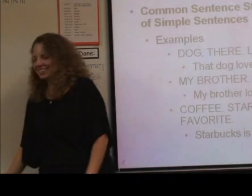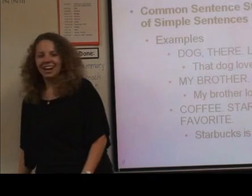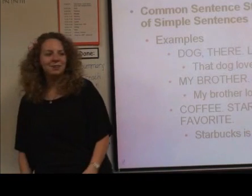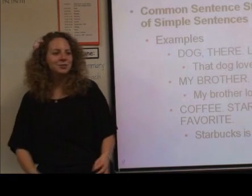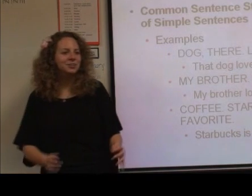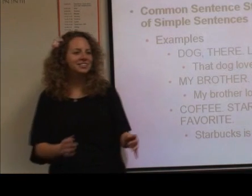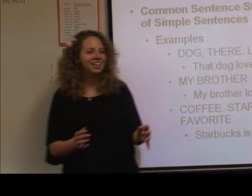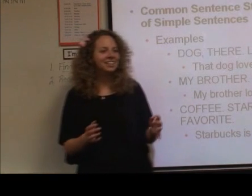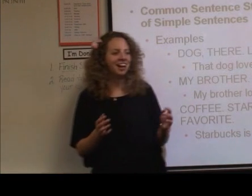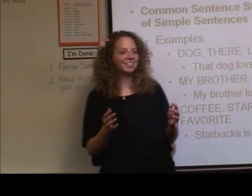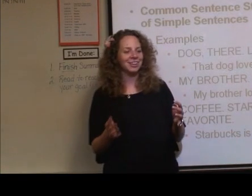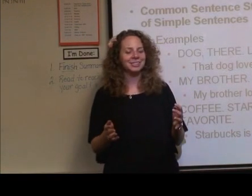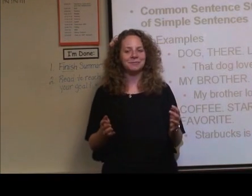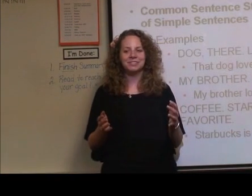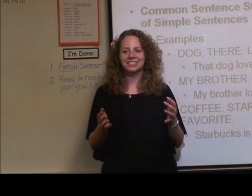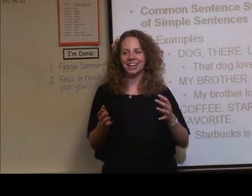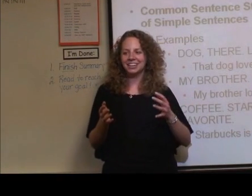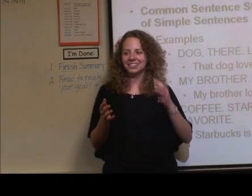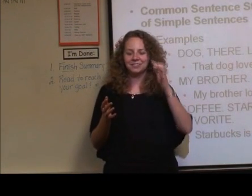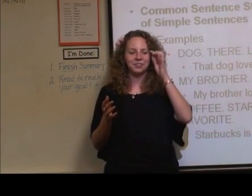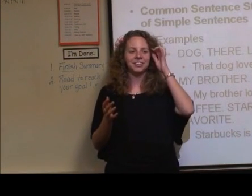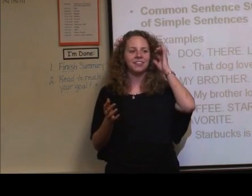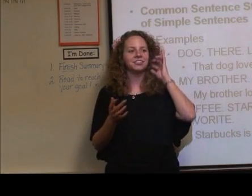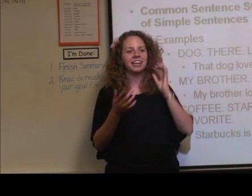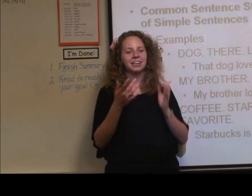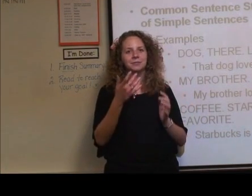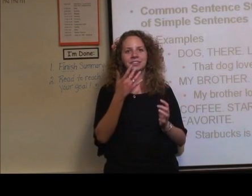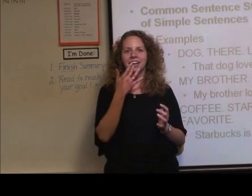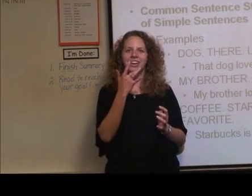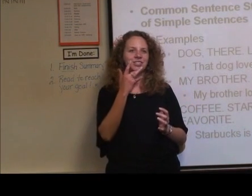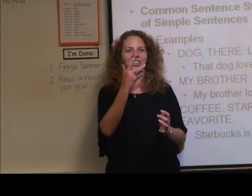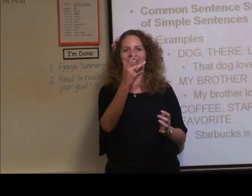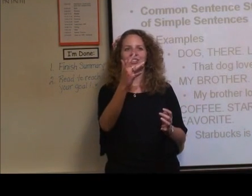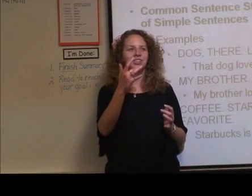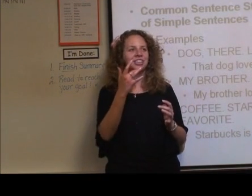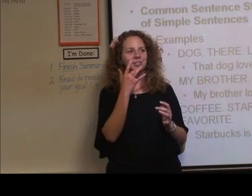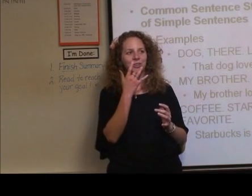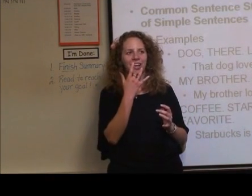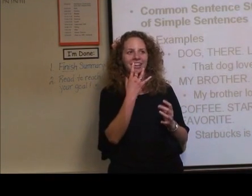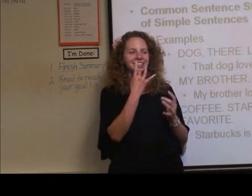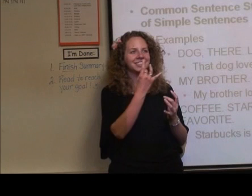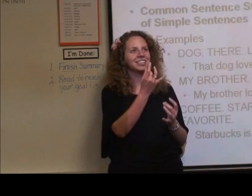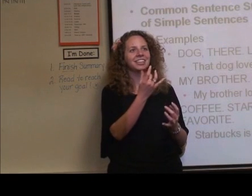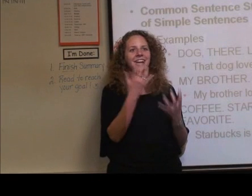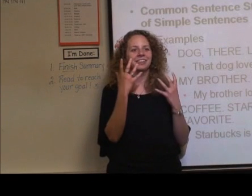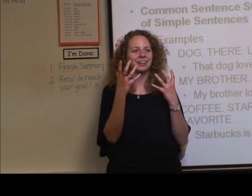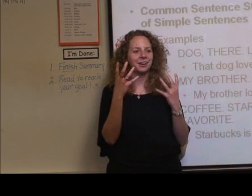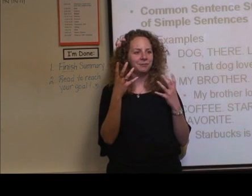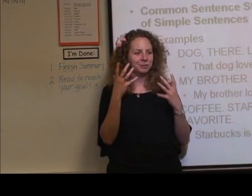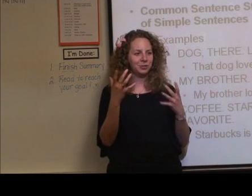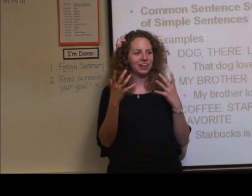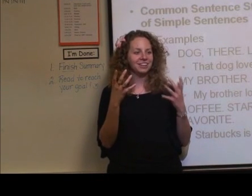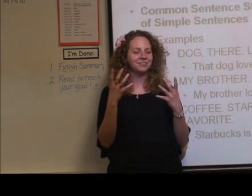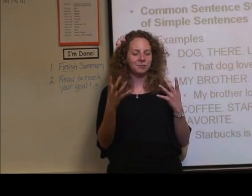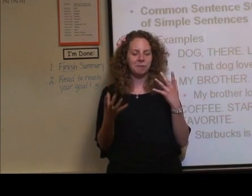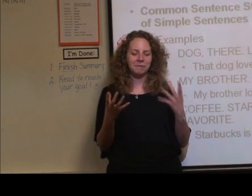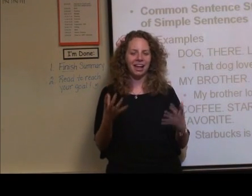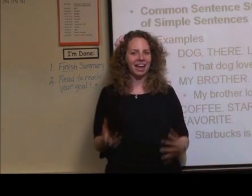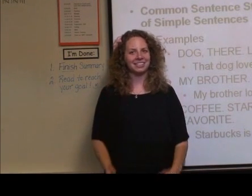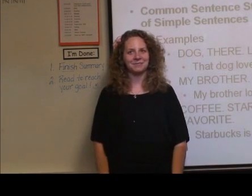Yeah, I was so excited. I saw someone sign it different the other day, and it was like delicious or like, and I like was trying to remember to ask him, and I